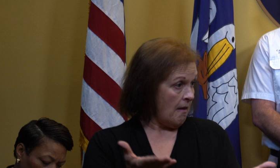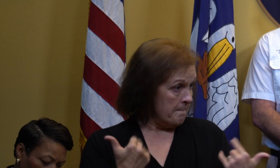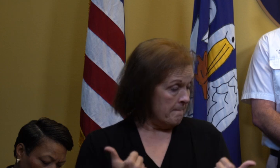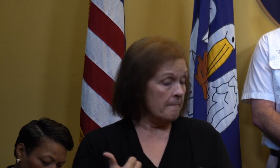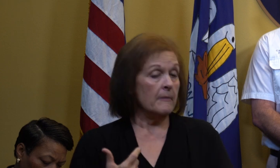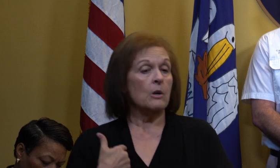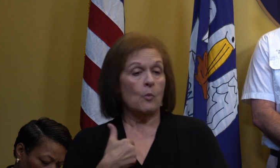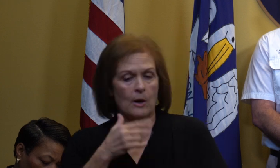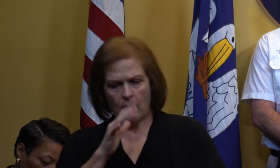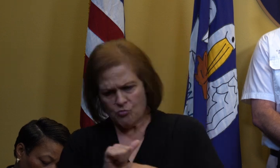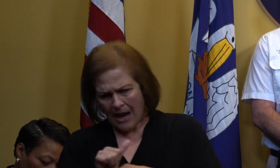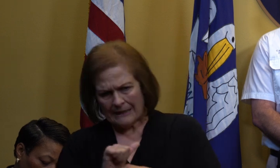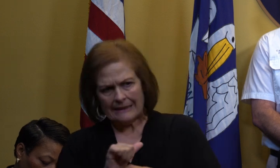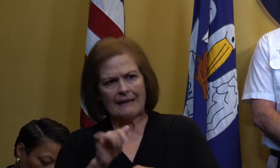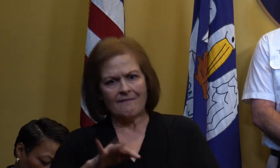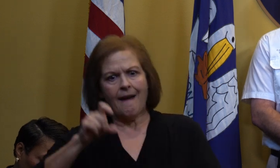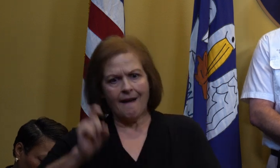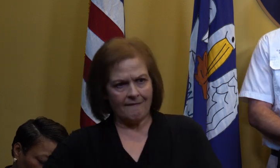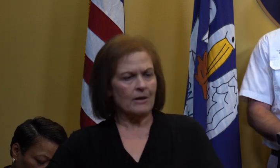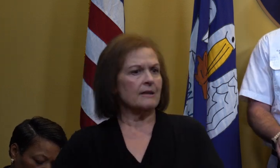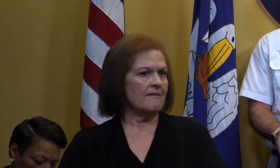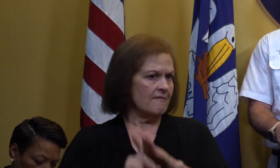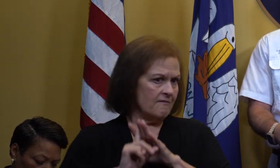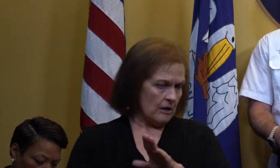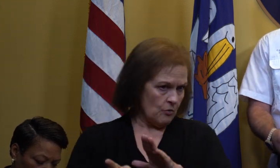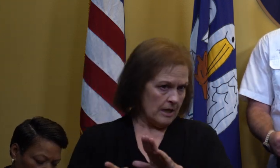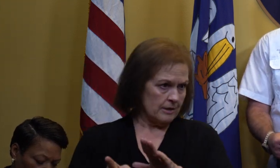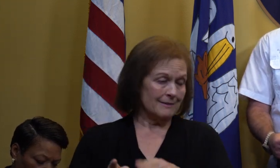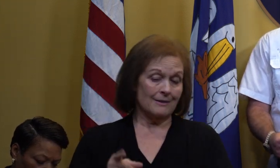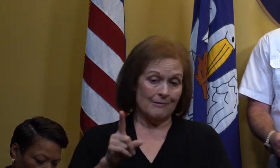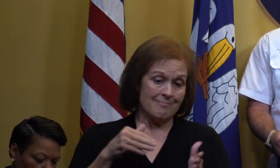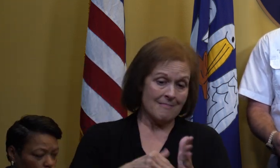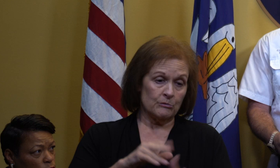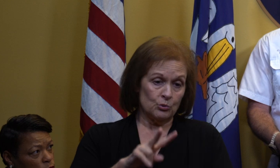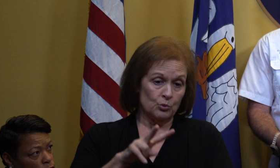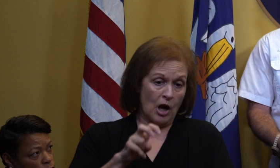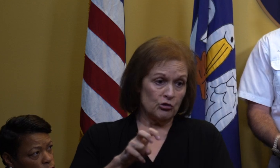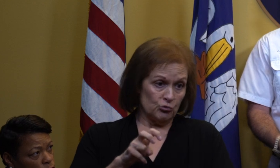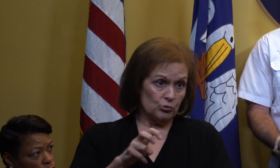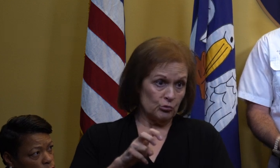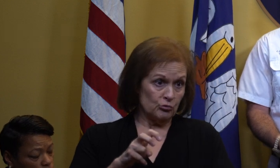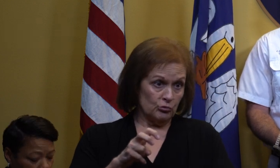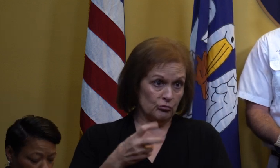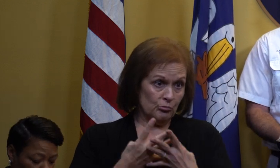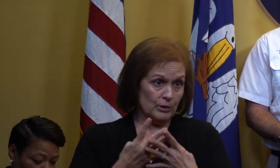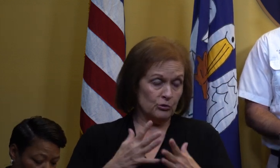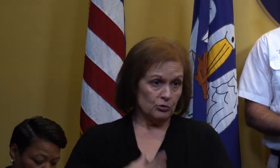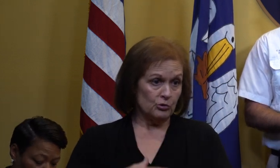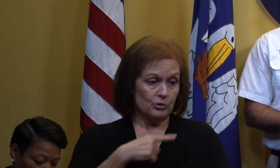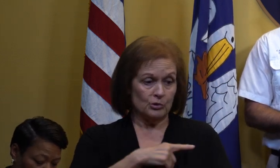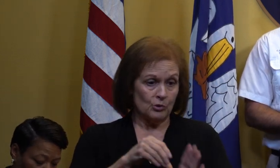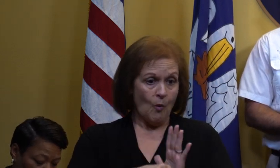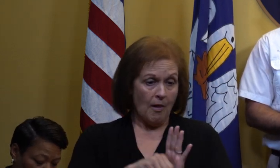We will practice our plan should we have to jump into action to, again, evacuate more than 1,200 folks in custody at the